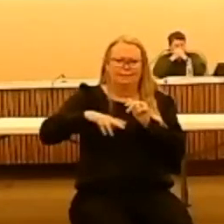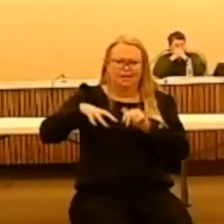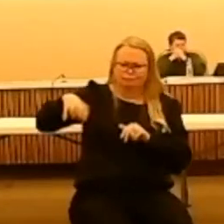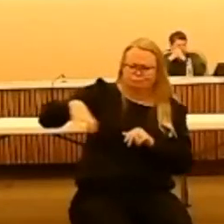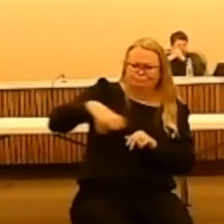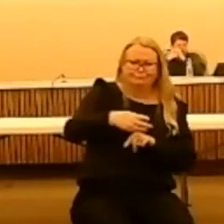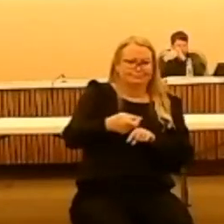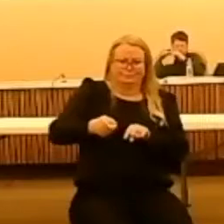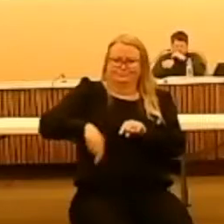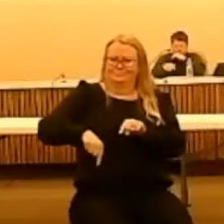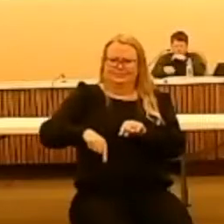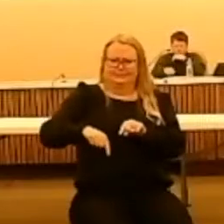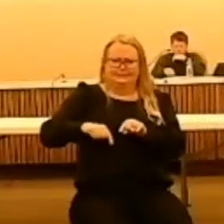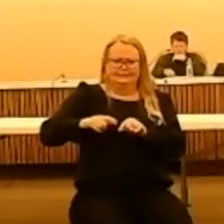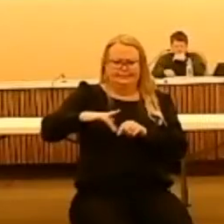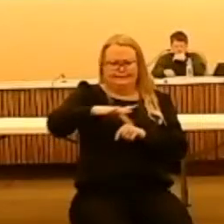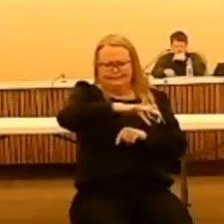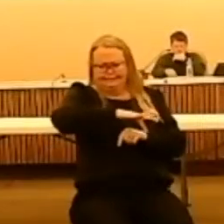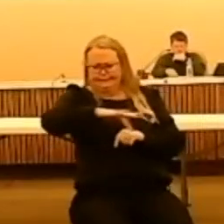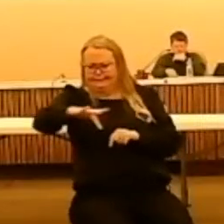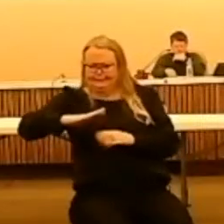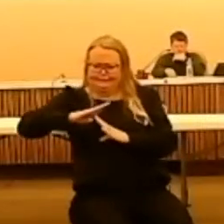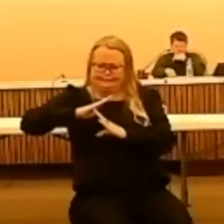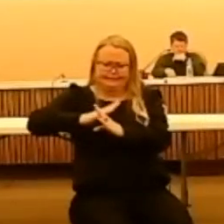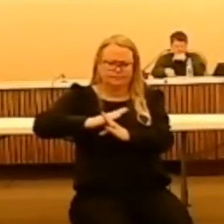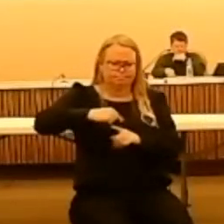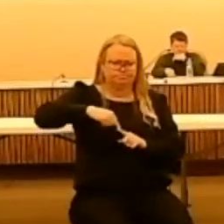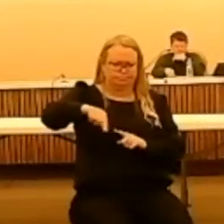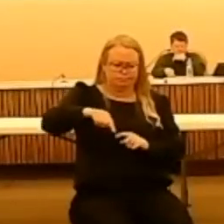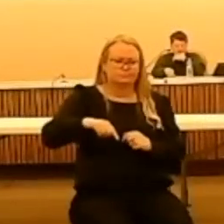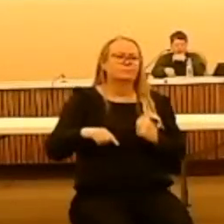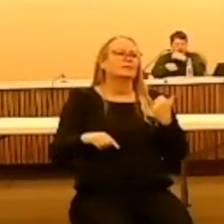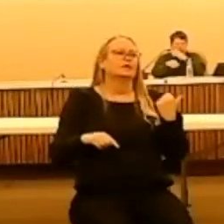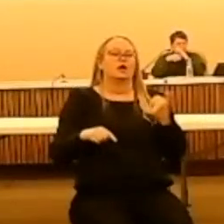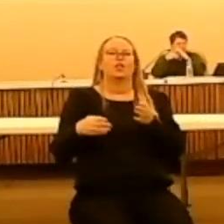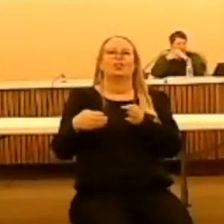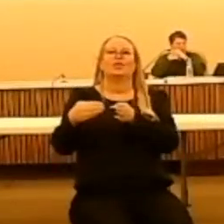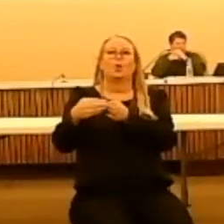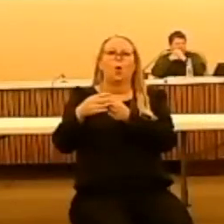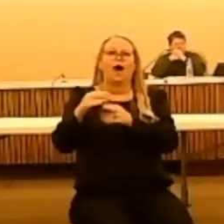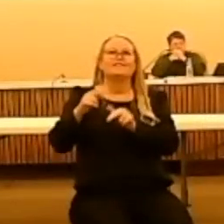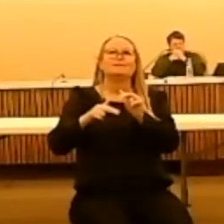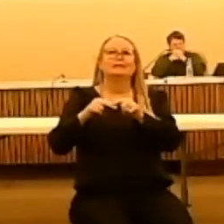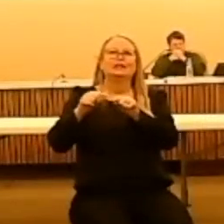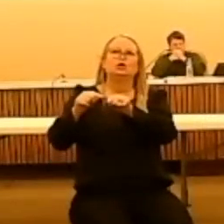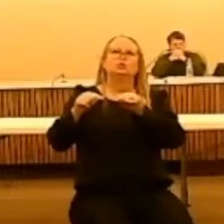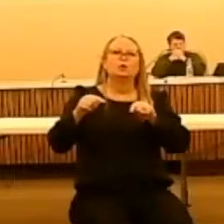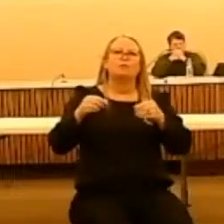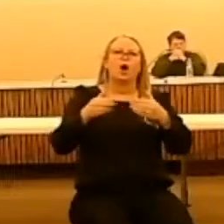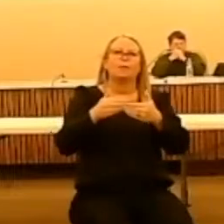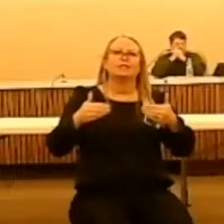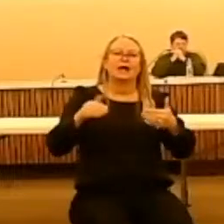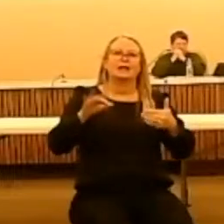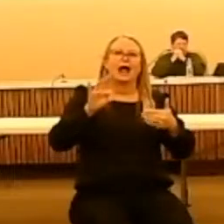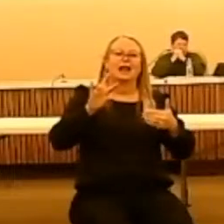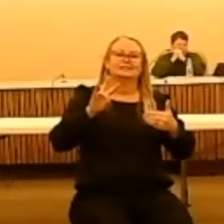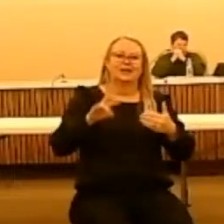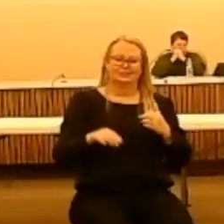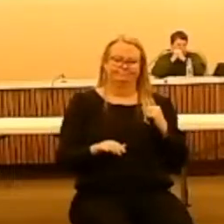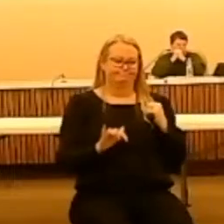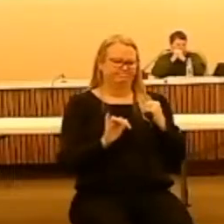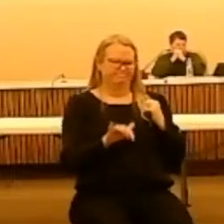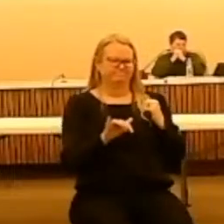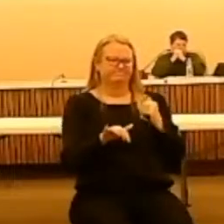clarification on it. Yeah. Because he was talking about the end of the building when he was explaining that just was. So. Yeah, there's other